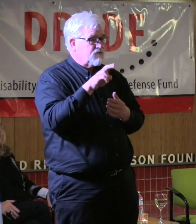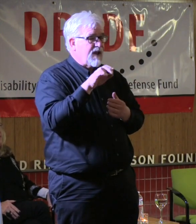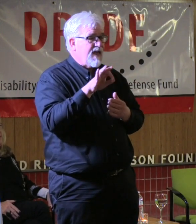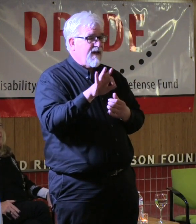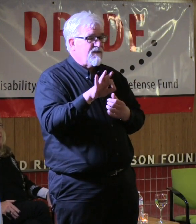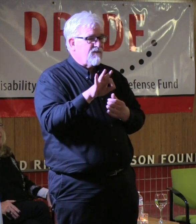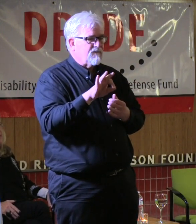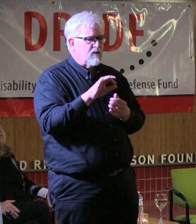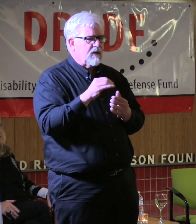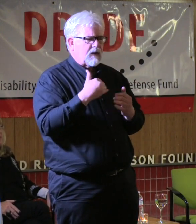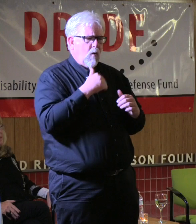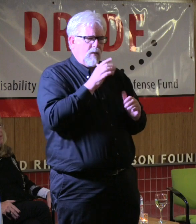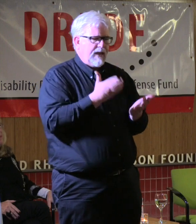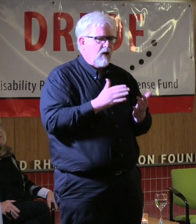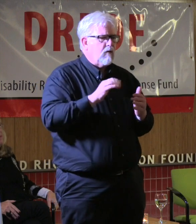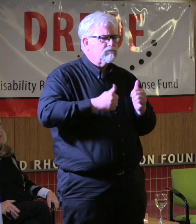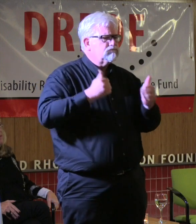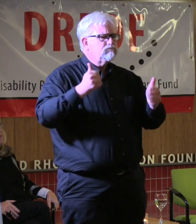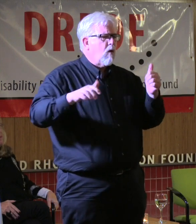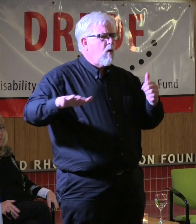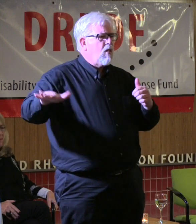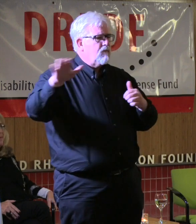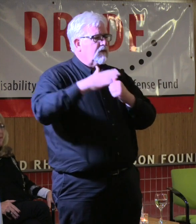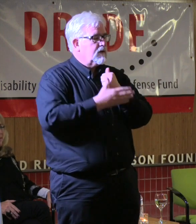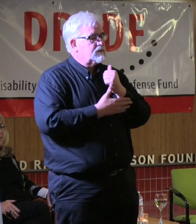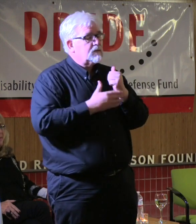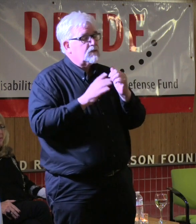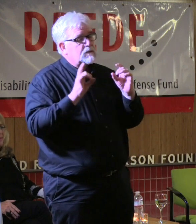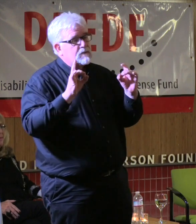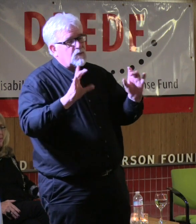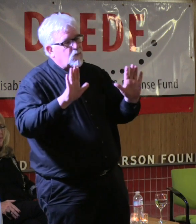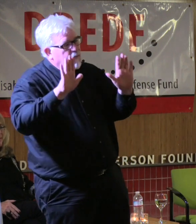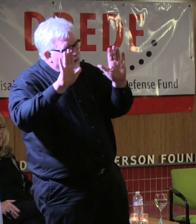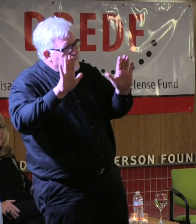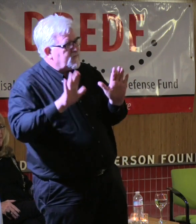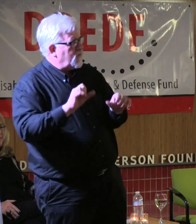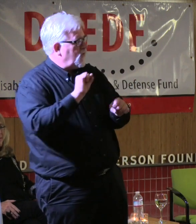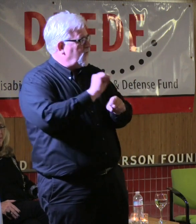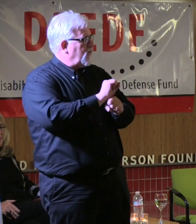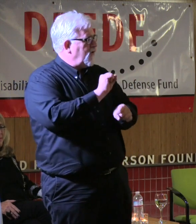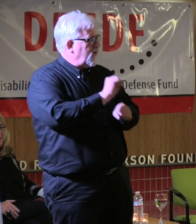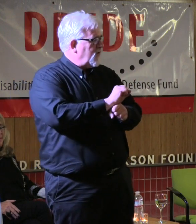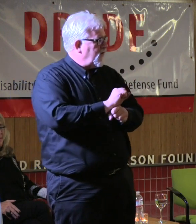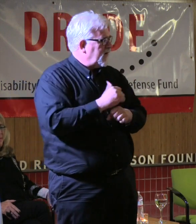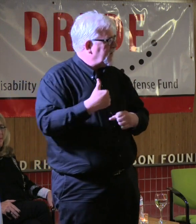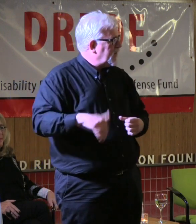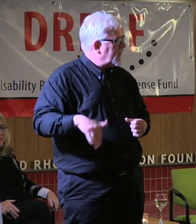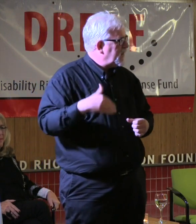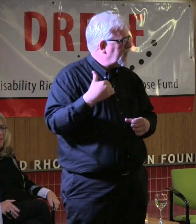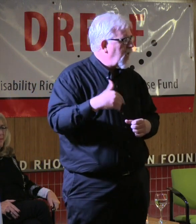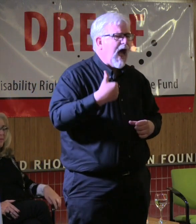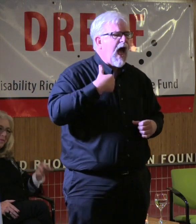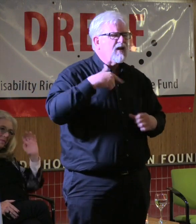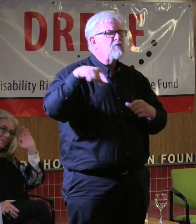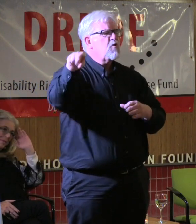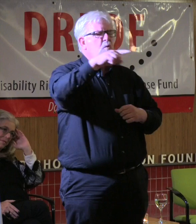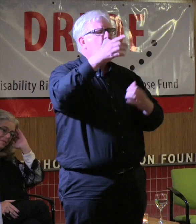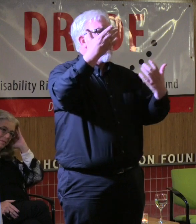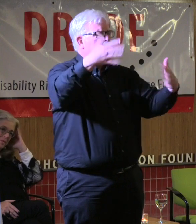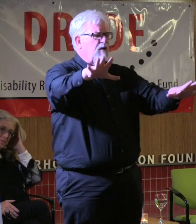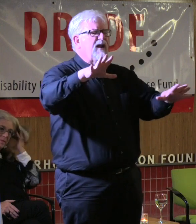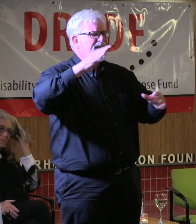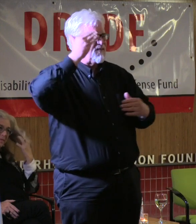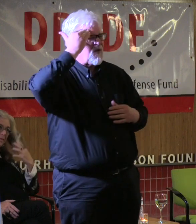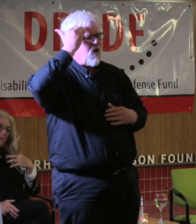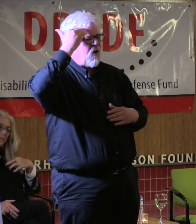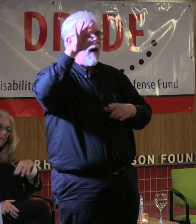that we have all over the country, they do such wonderful work. I mean, I'm preaching to the choir here,